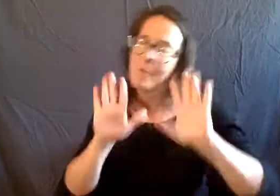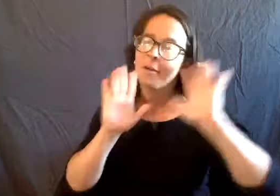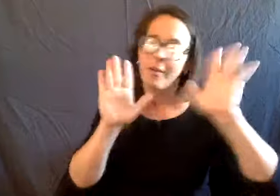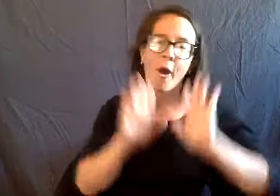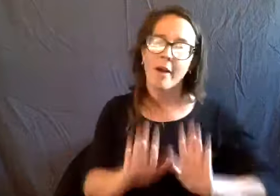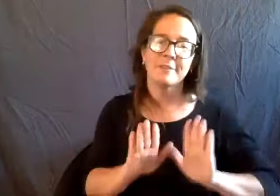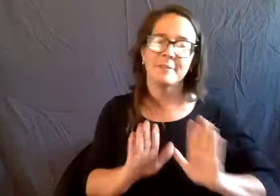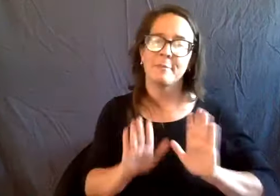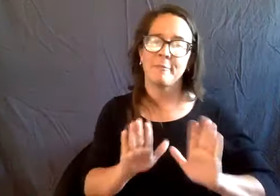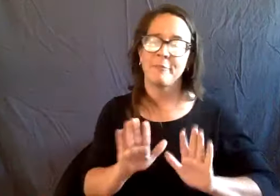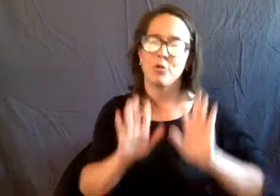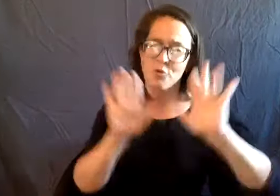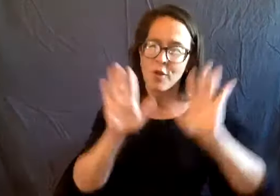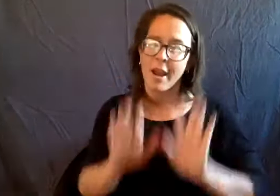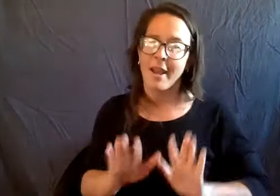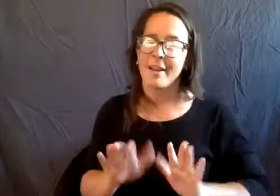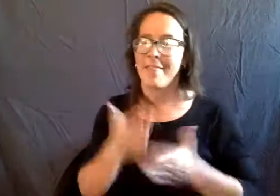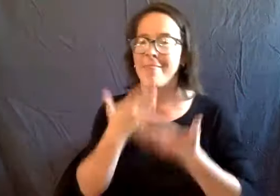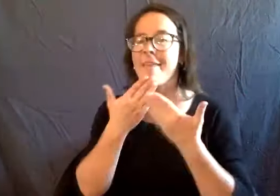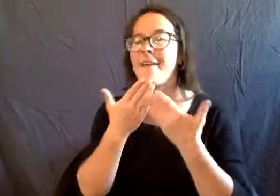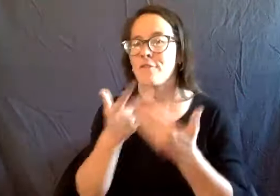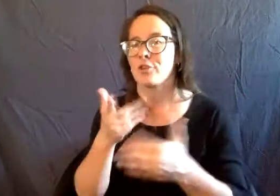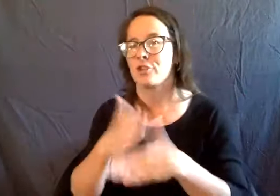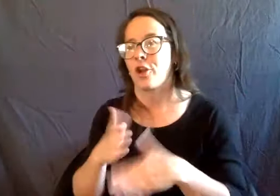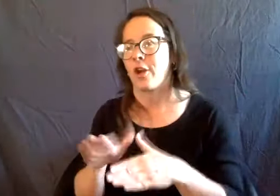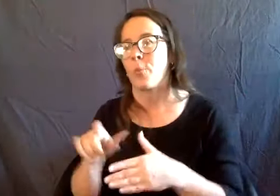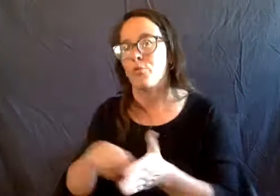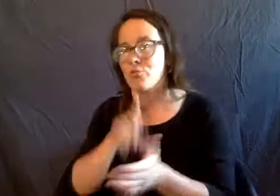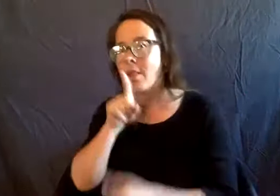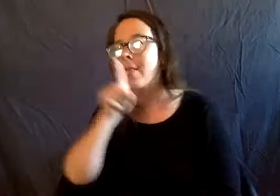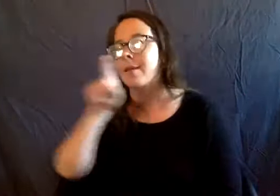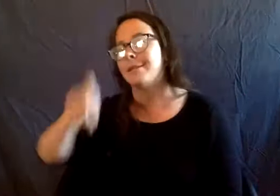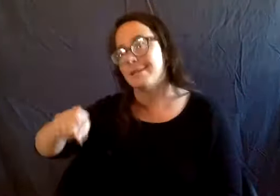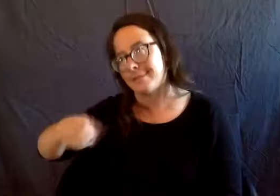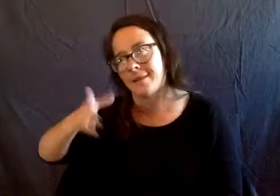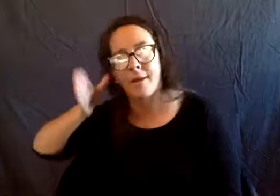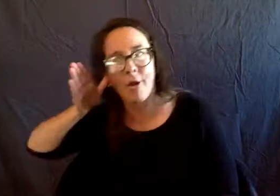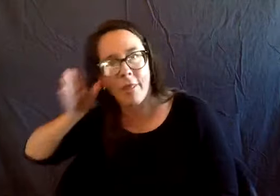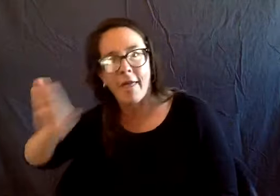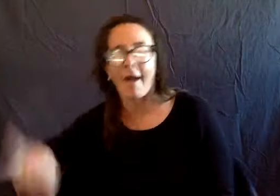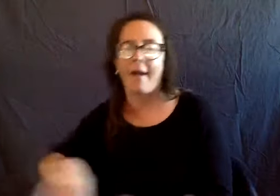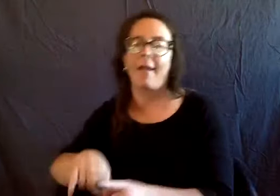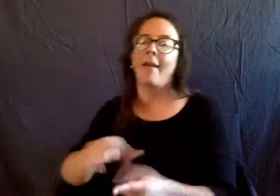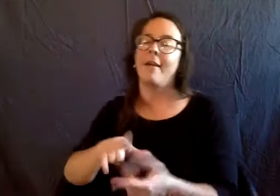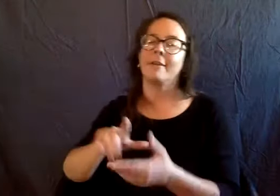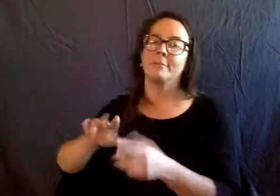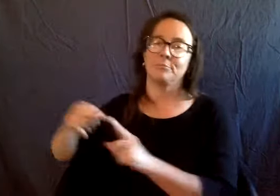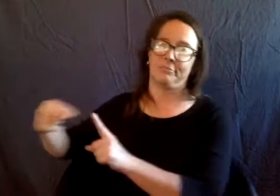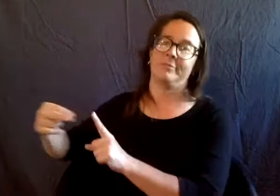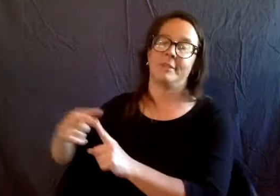Woo-hoo! Awesome. Great. Thank you for sharing. We really need to hear what you have to say. And I